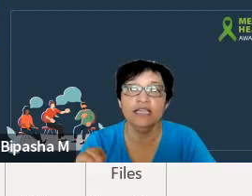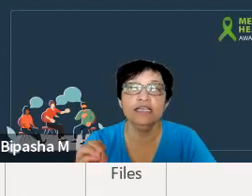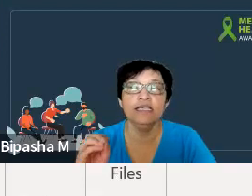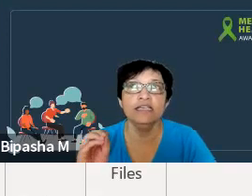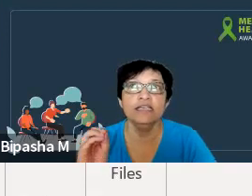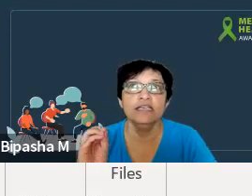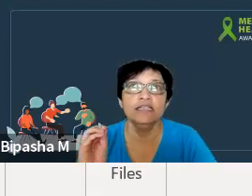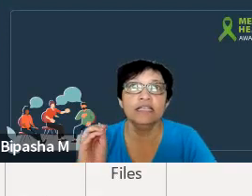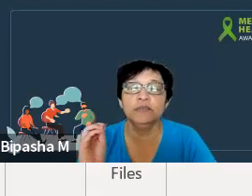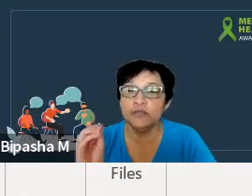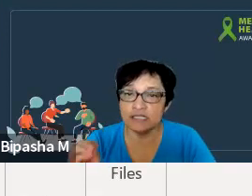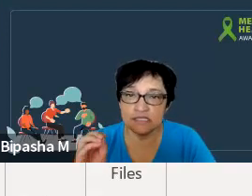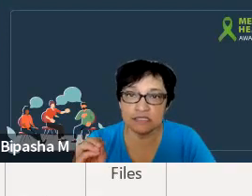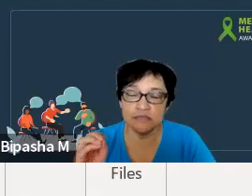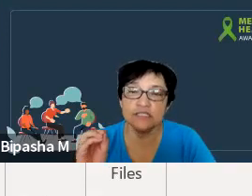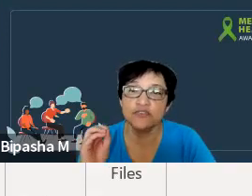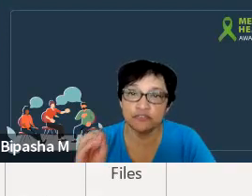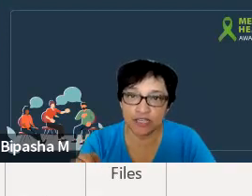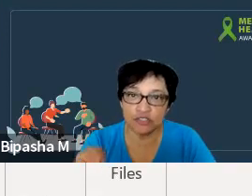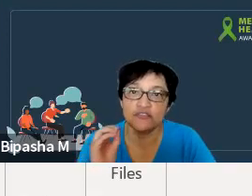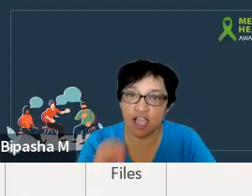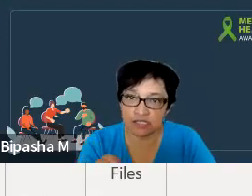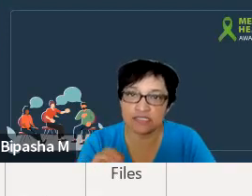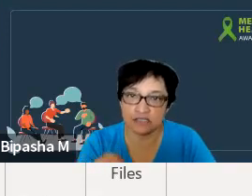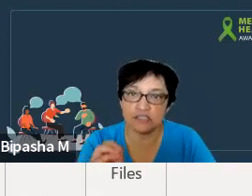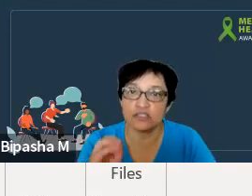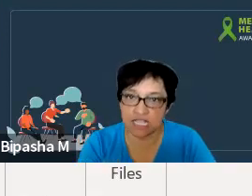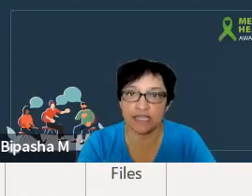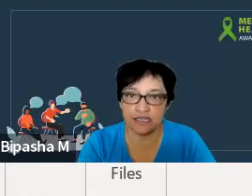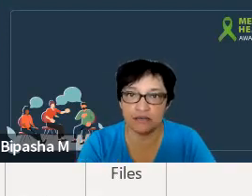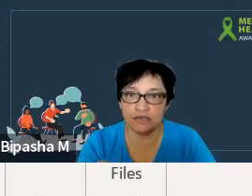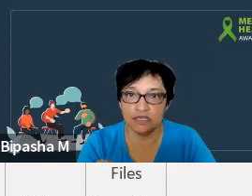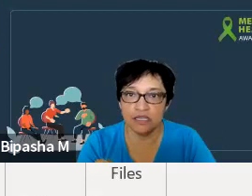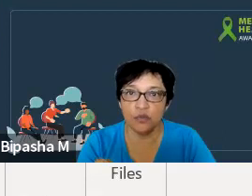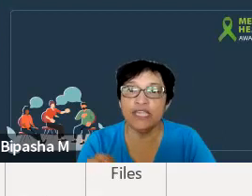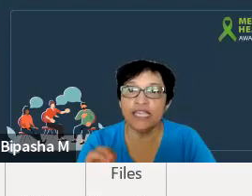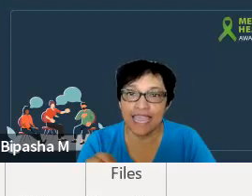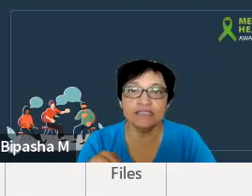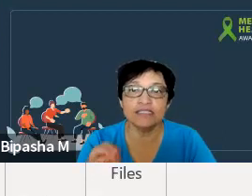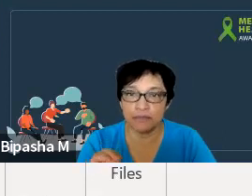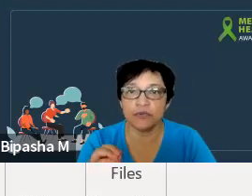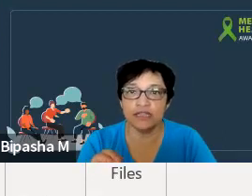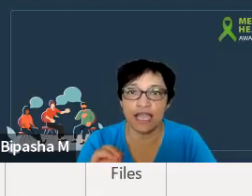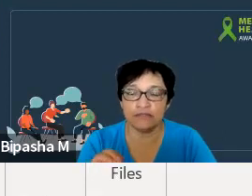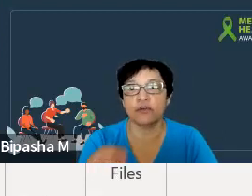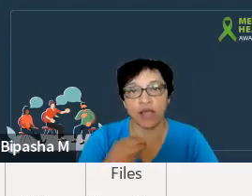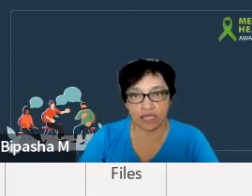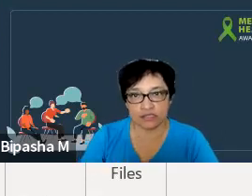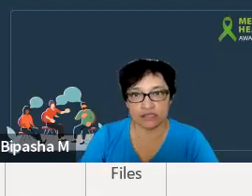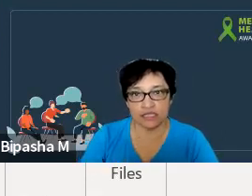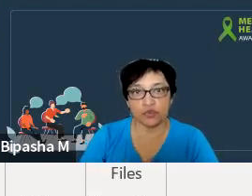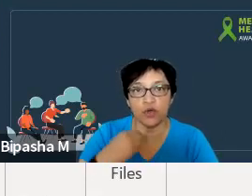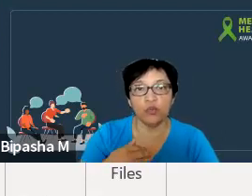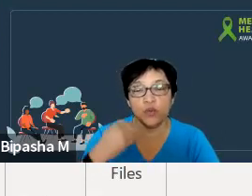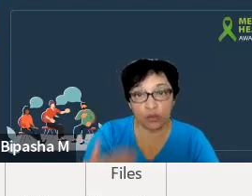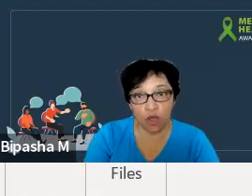say that the police system is a reflection of us as a society. We can't separate that from